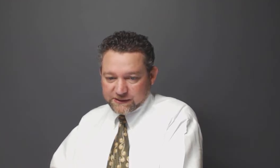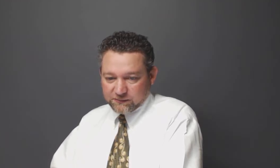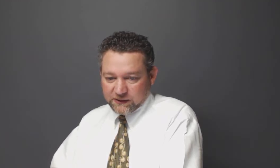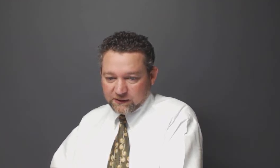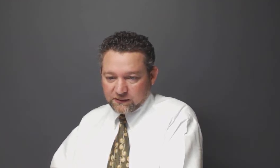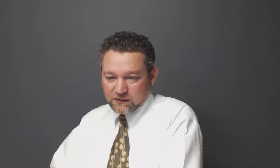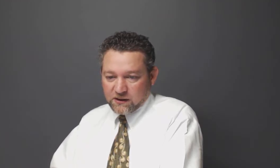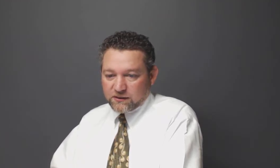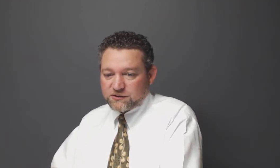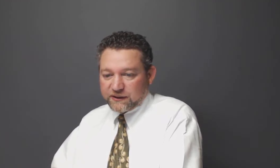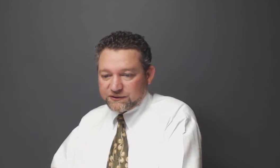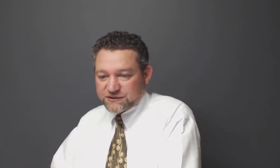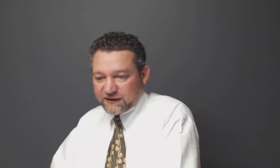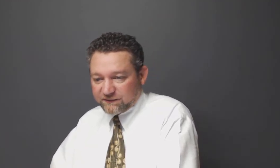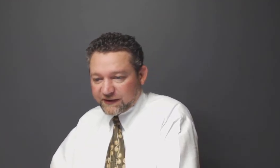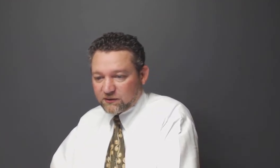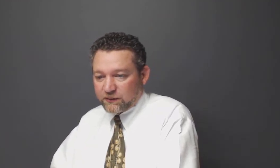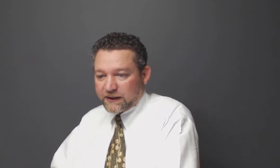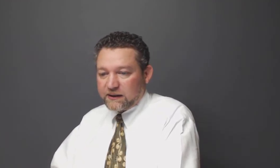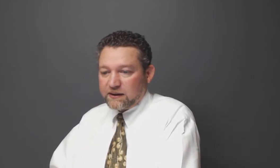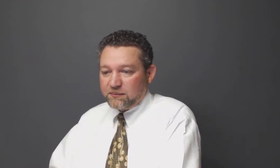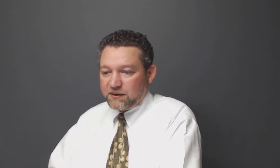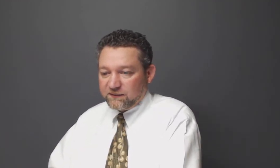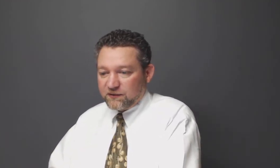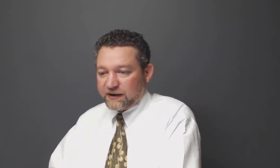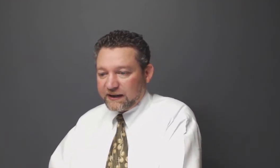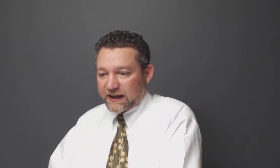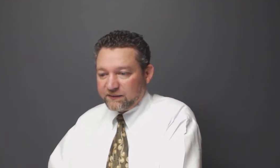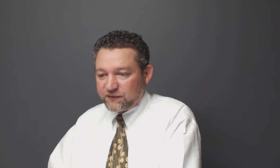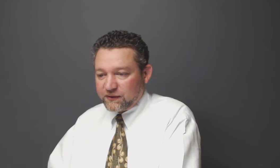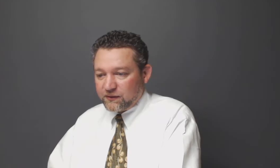unto me. The strangers shall fade away and be afraid out of their